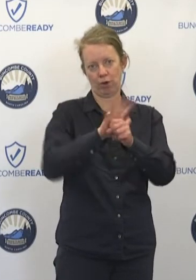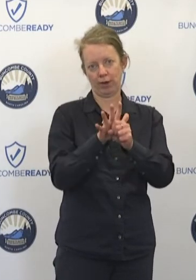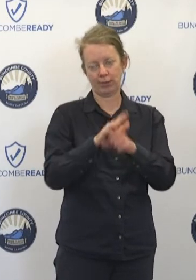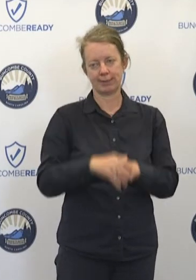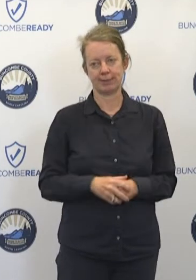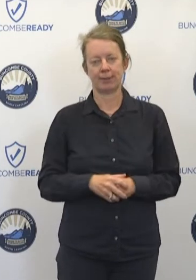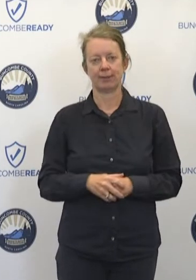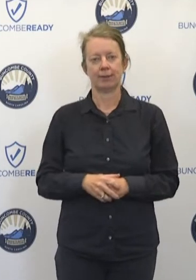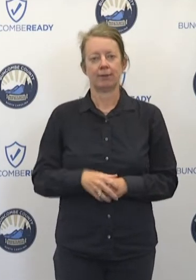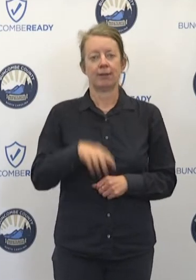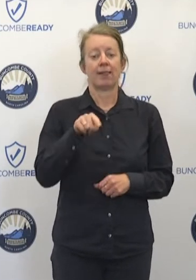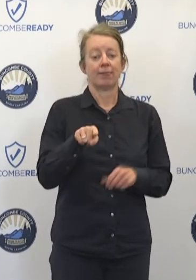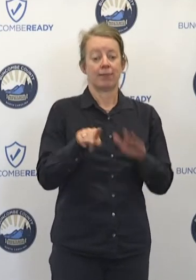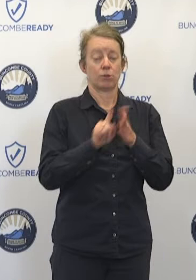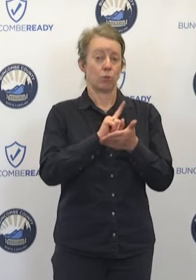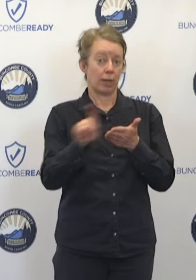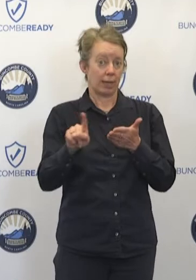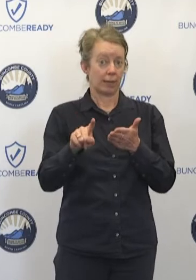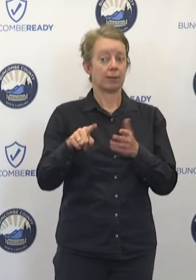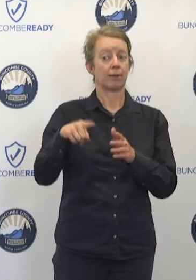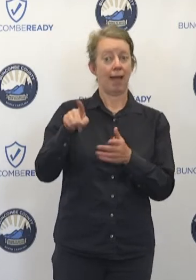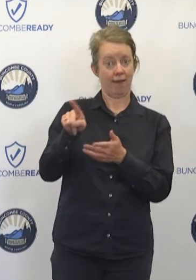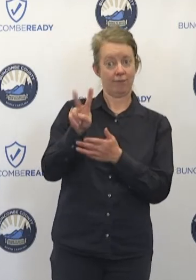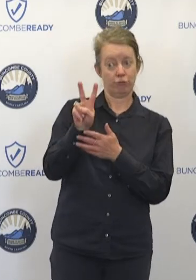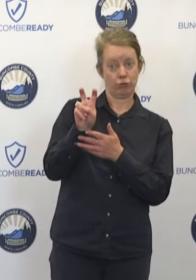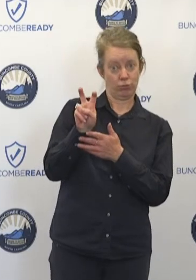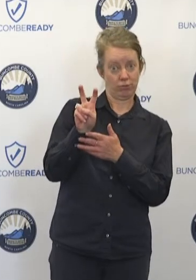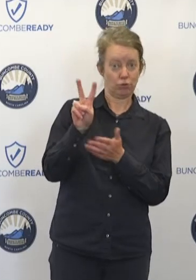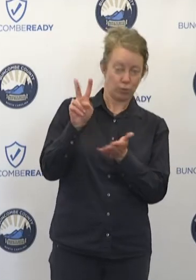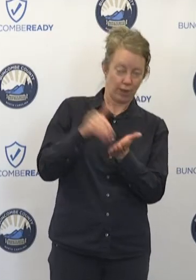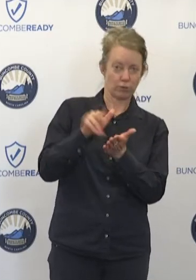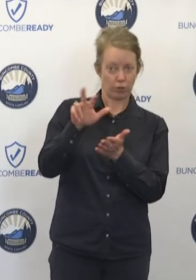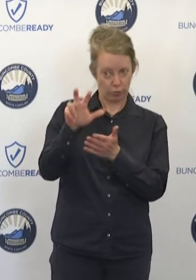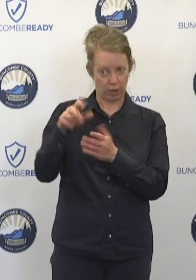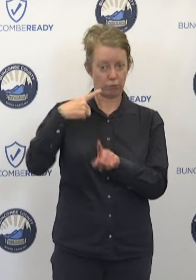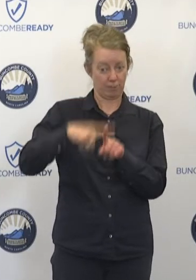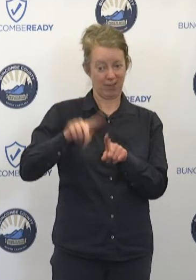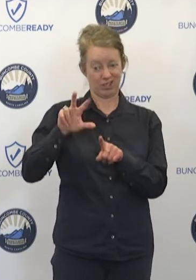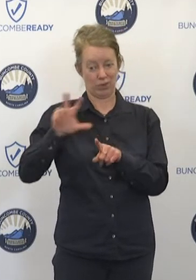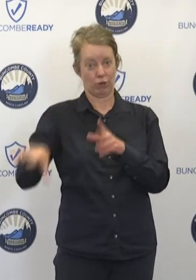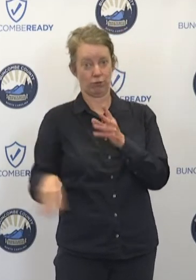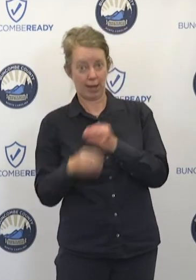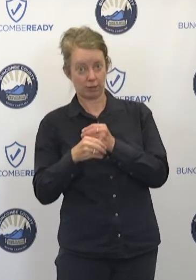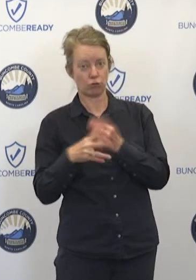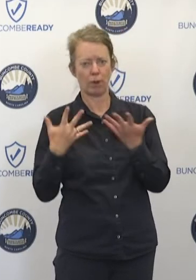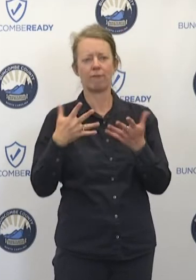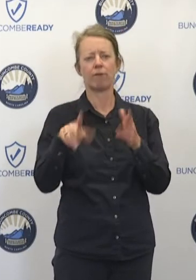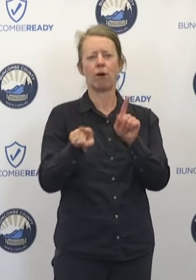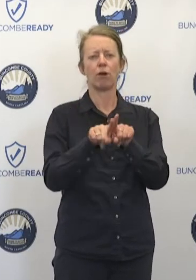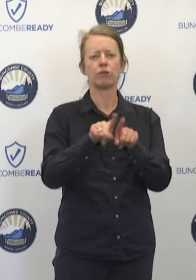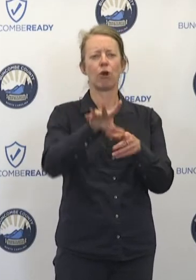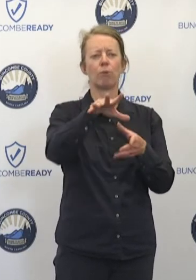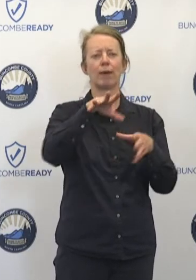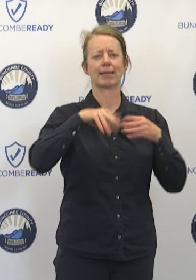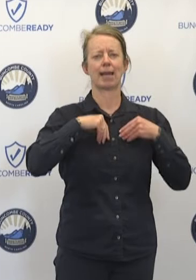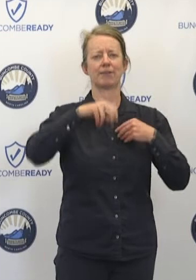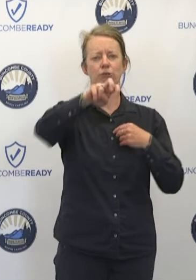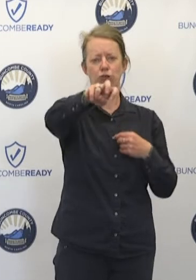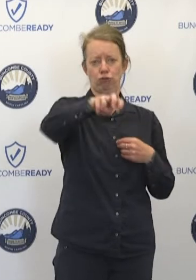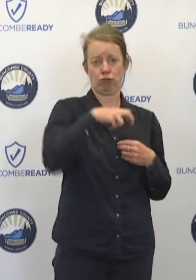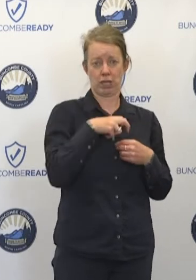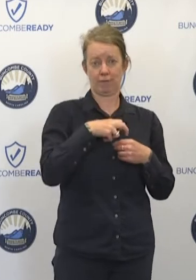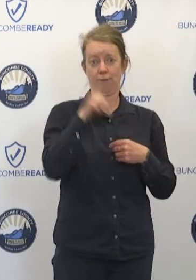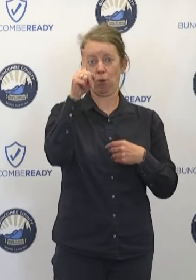This week, in addition to our baseline and our equity allocation, we have accepted a transfer from our hospital partner of 1,000